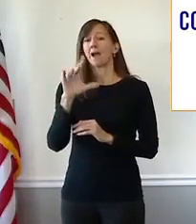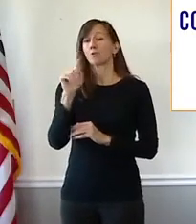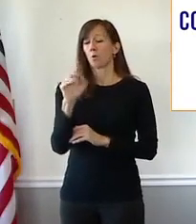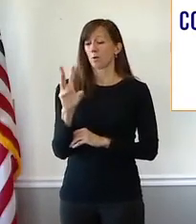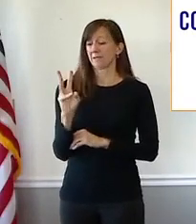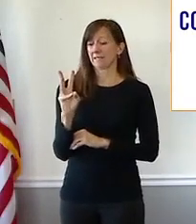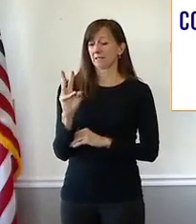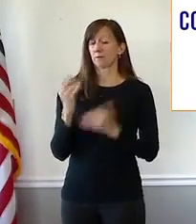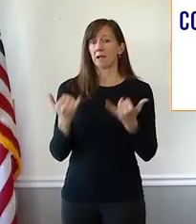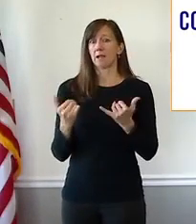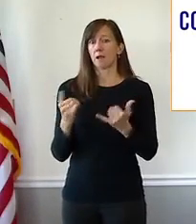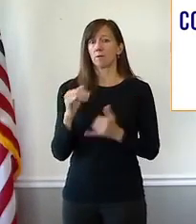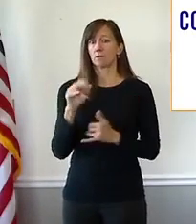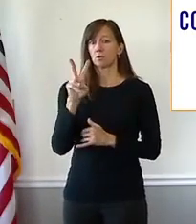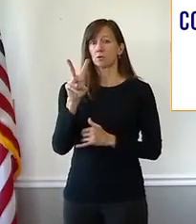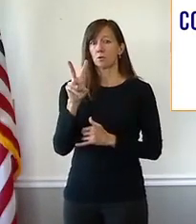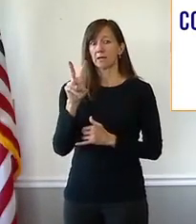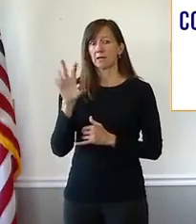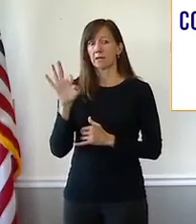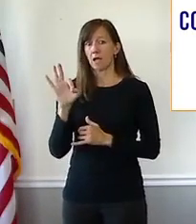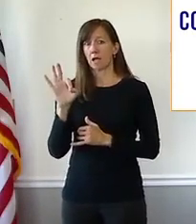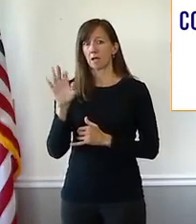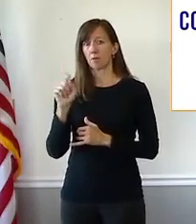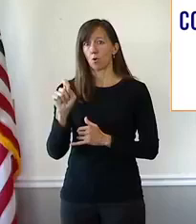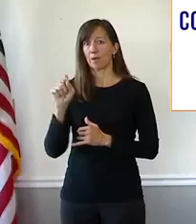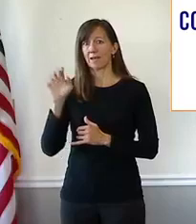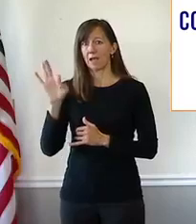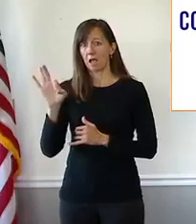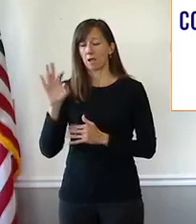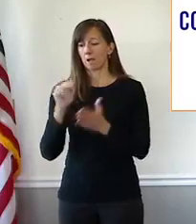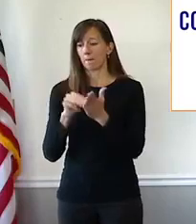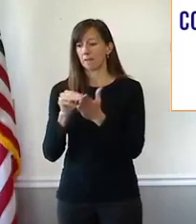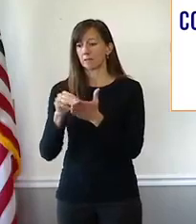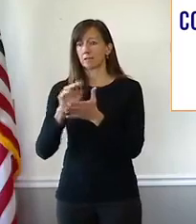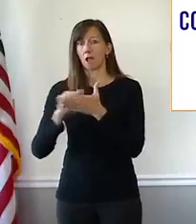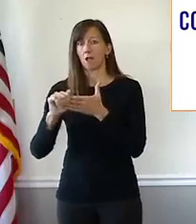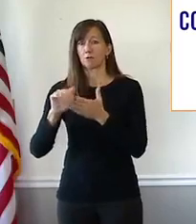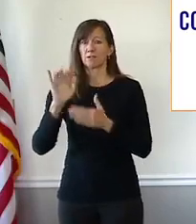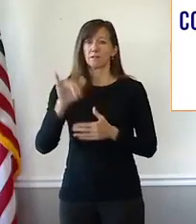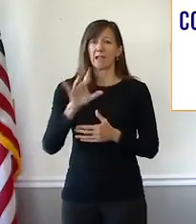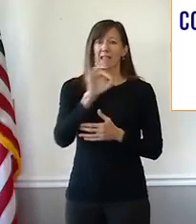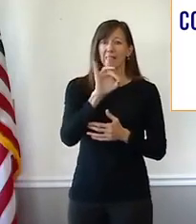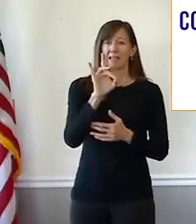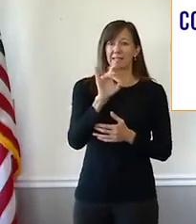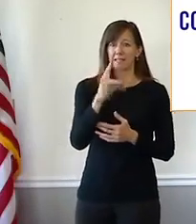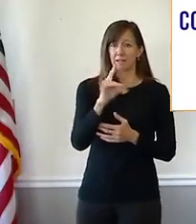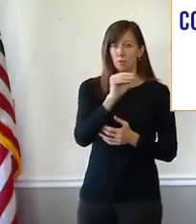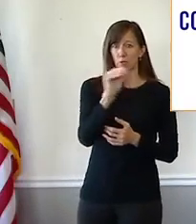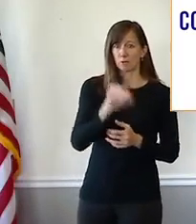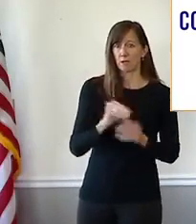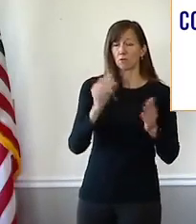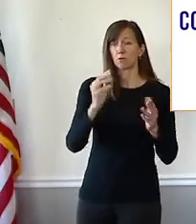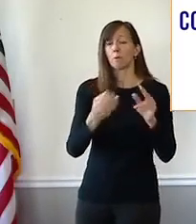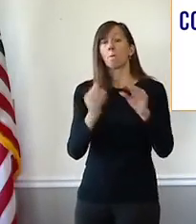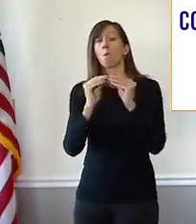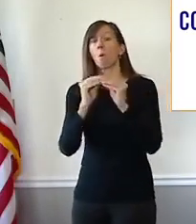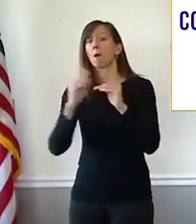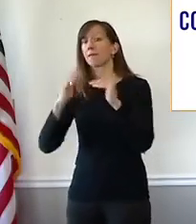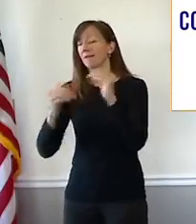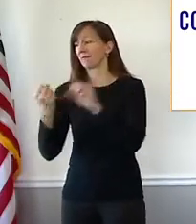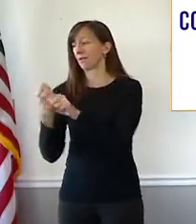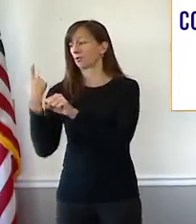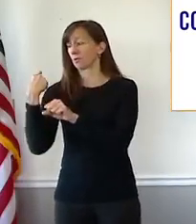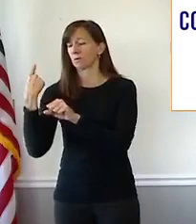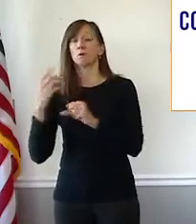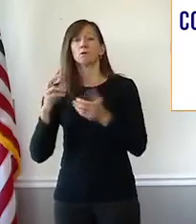at $21.9 million, is actually 18.5% greater this year than last year. Now, that follows a series